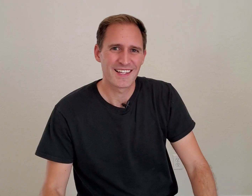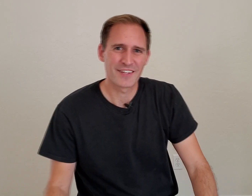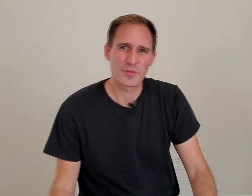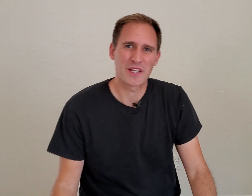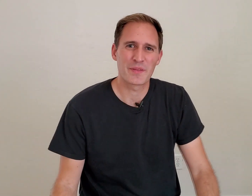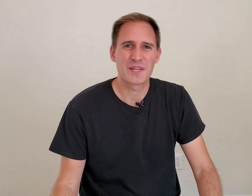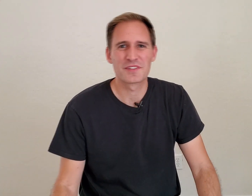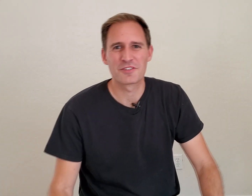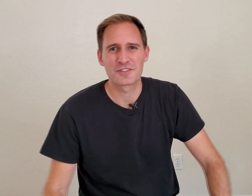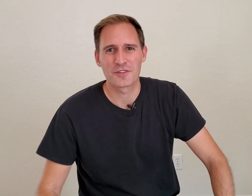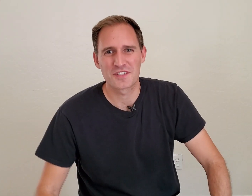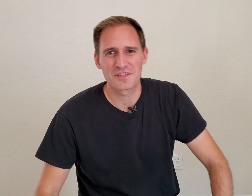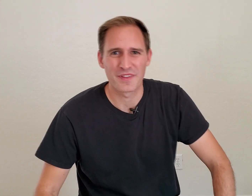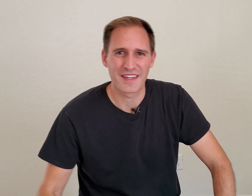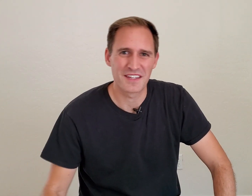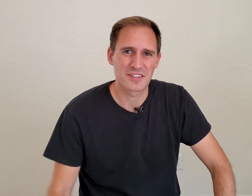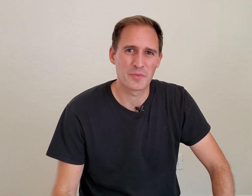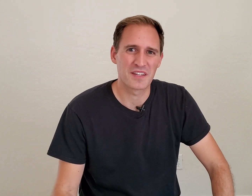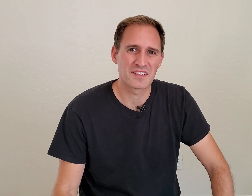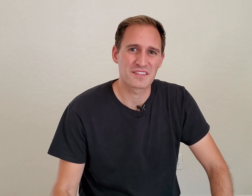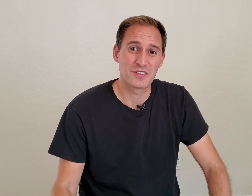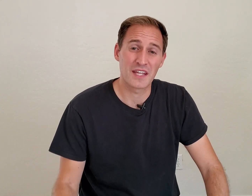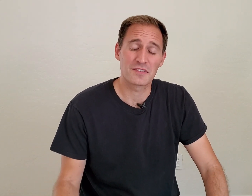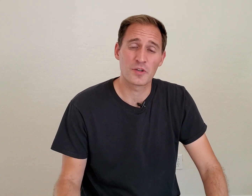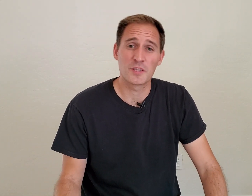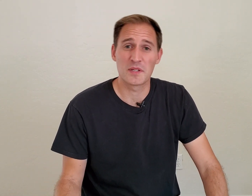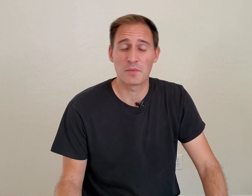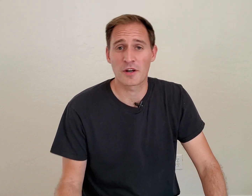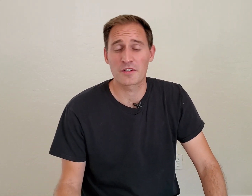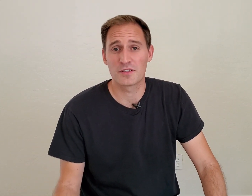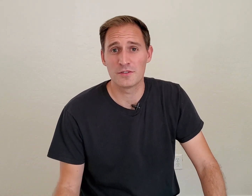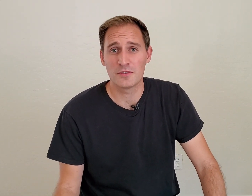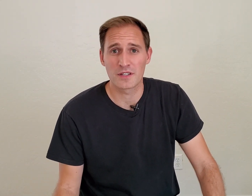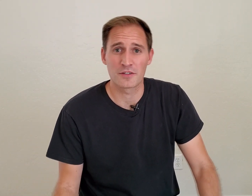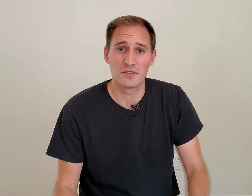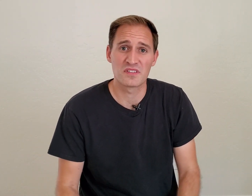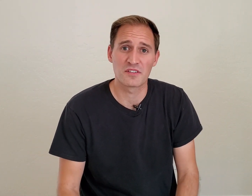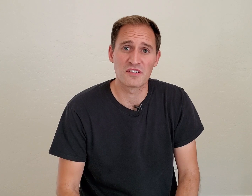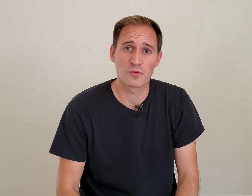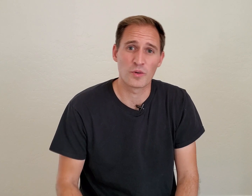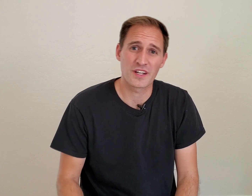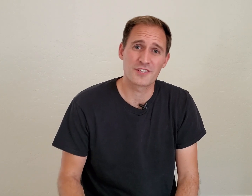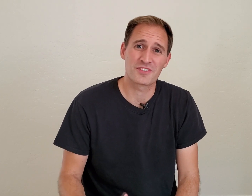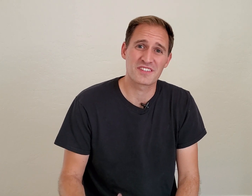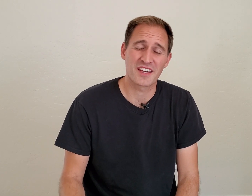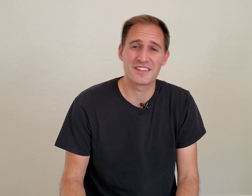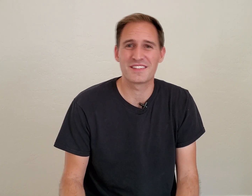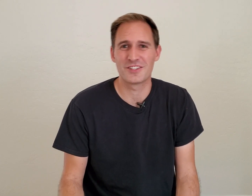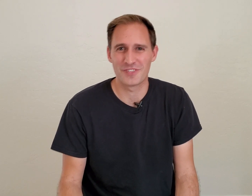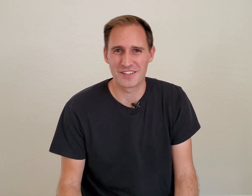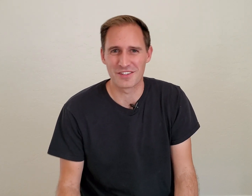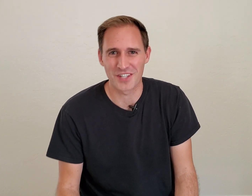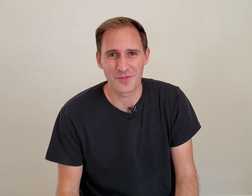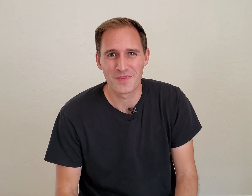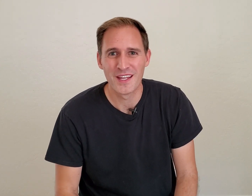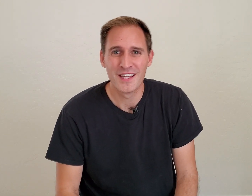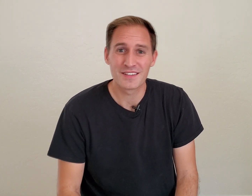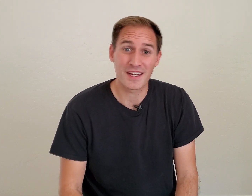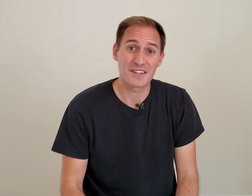Hello everybody, my name is Chris Gorgeous with ASL Basics. Today is going to be part 2 in our new series, 100 Signs You Need to Know. Today is